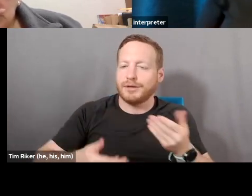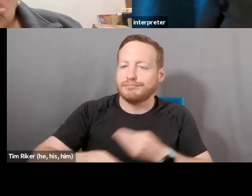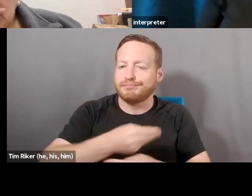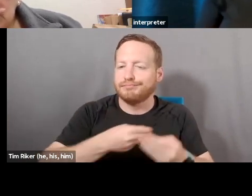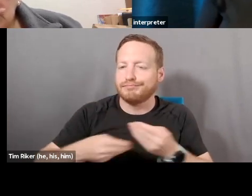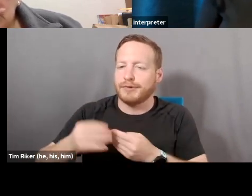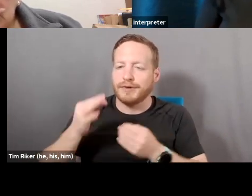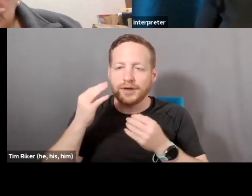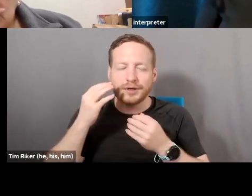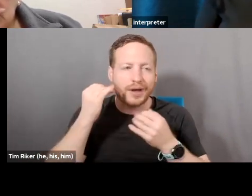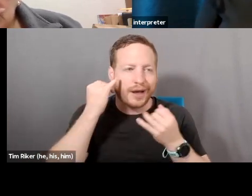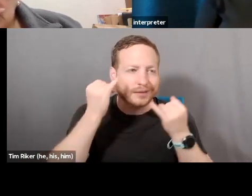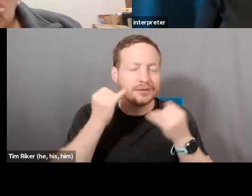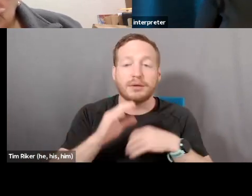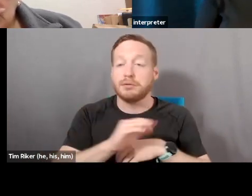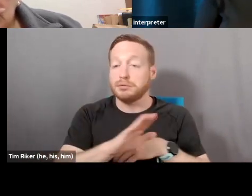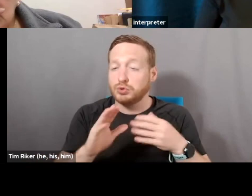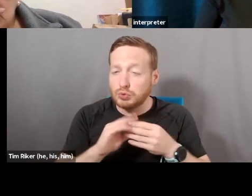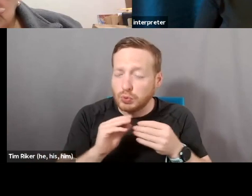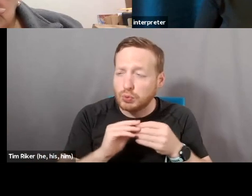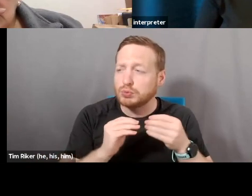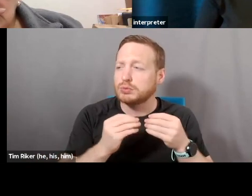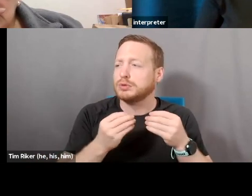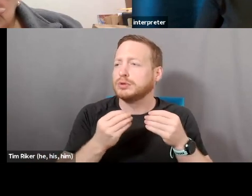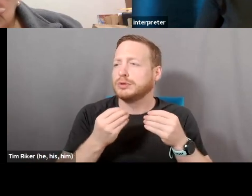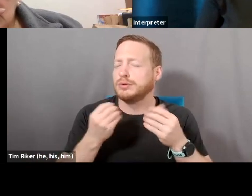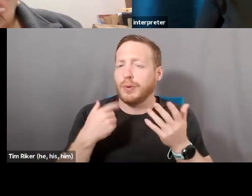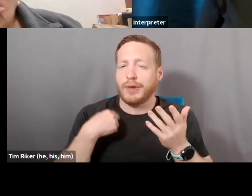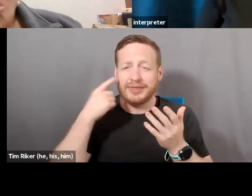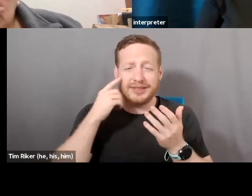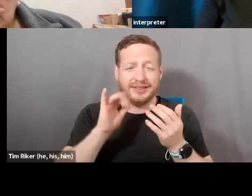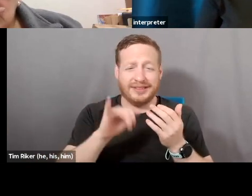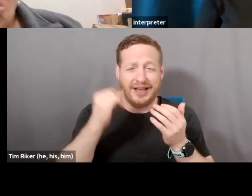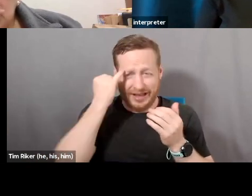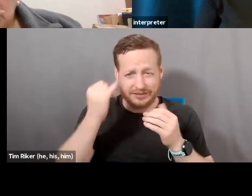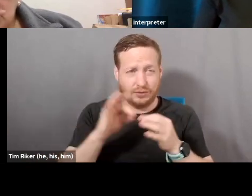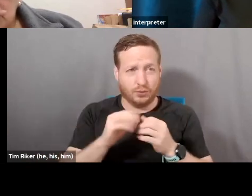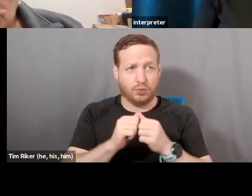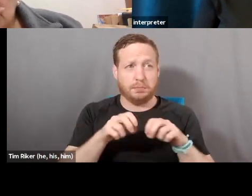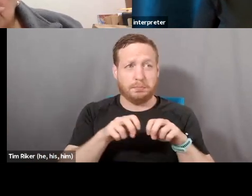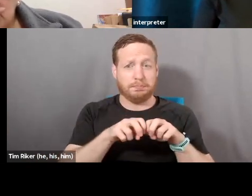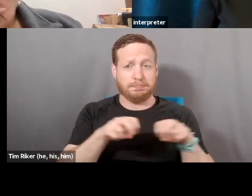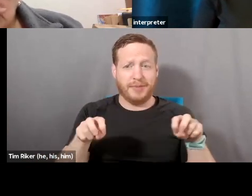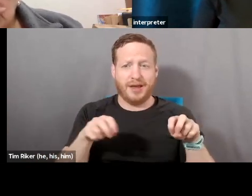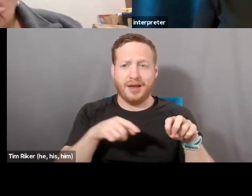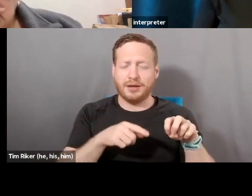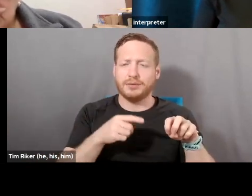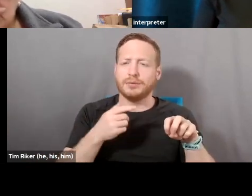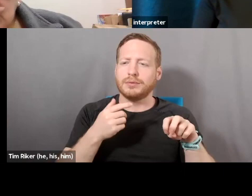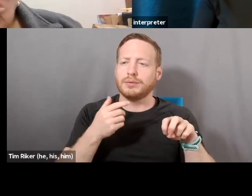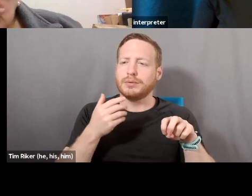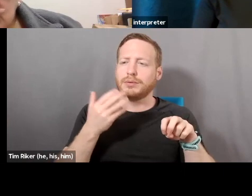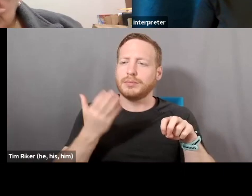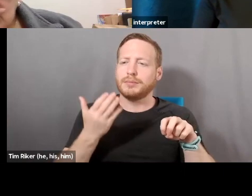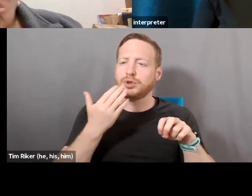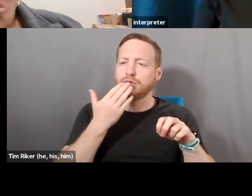bigger event to share ideas and stories. But I think that